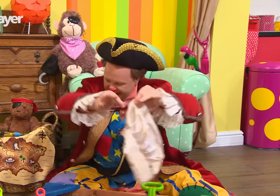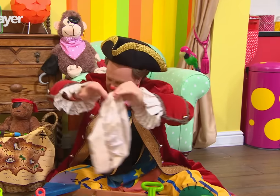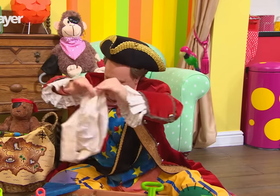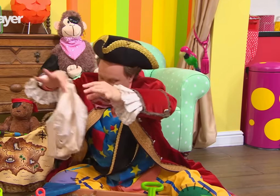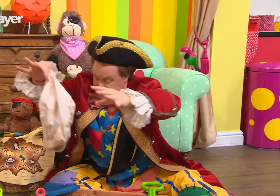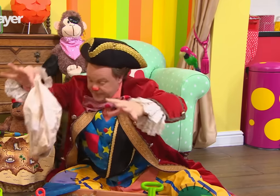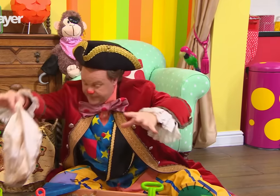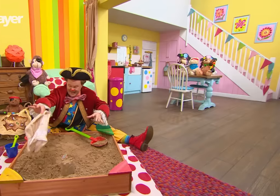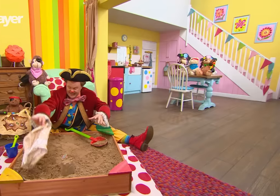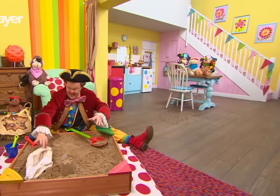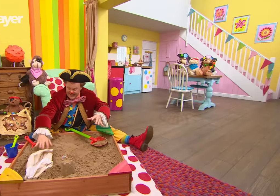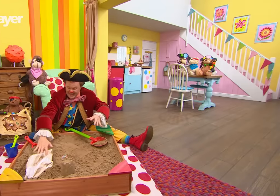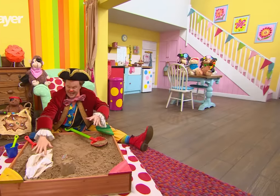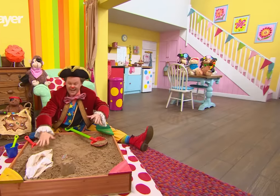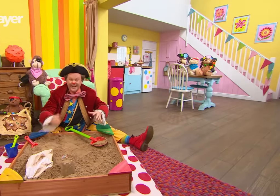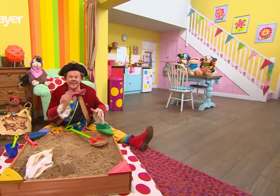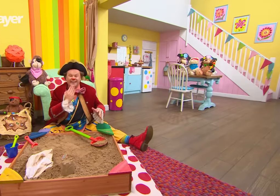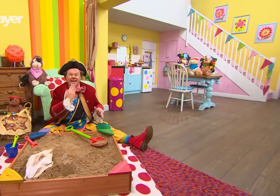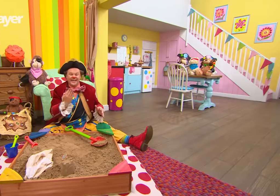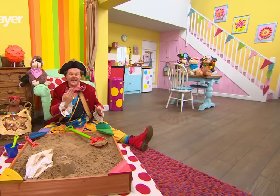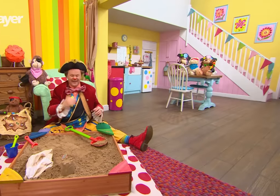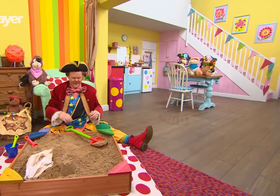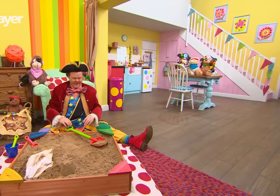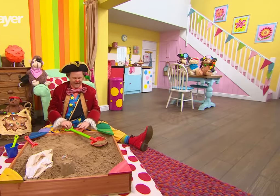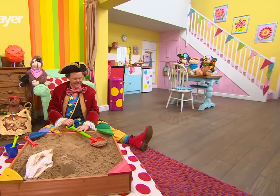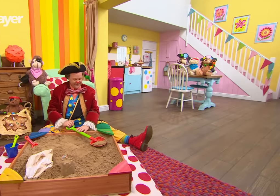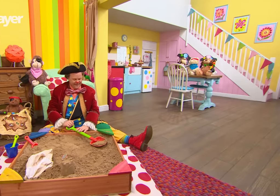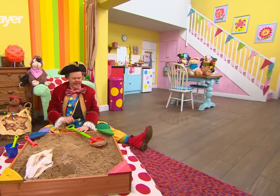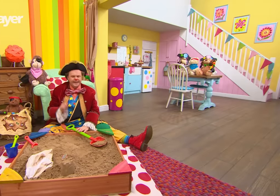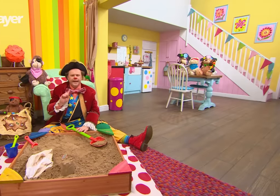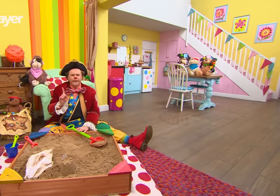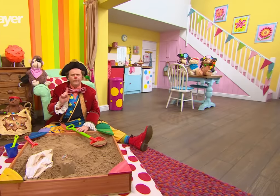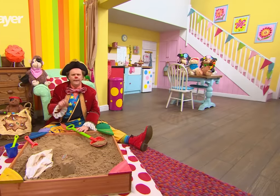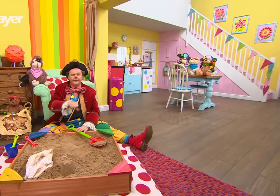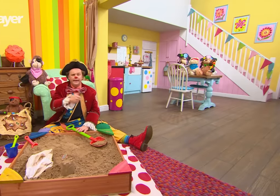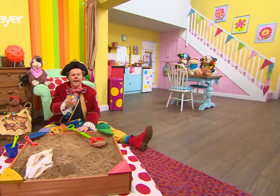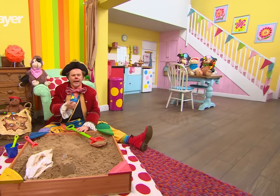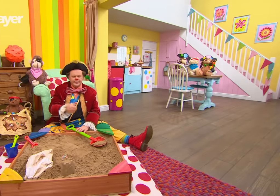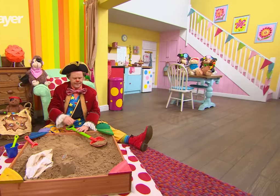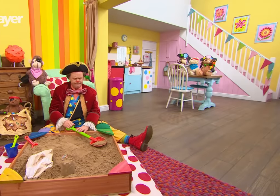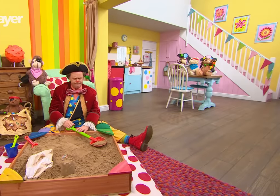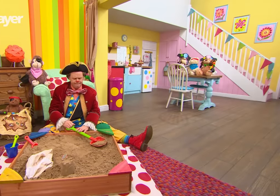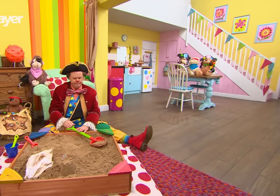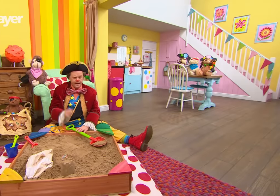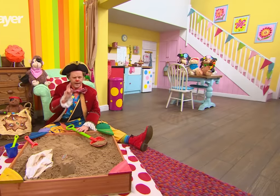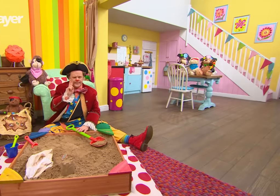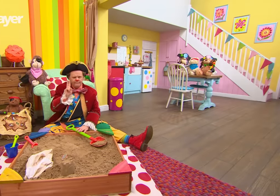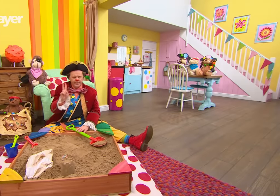Well done, Pirate Tumble. Thank you. Right, what's next? Let's have a